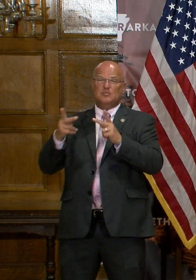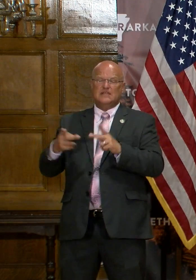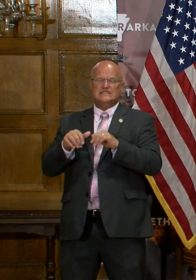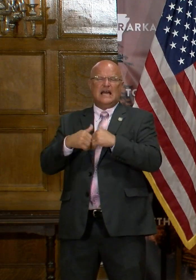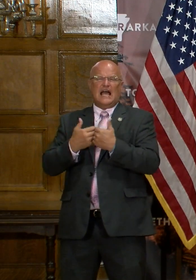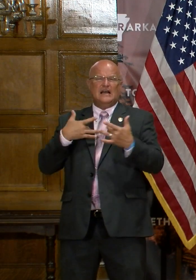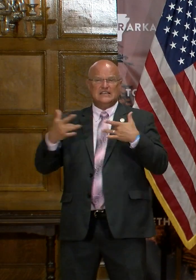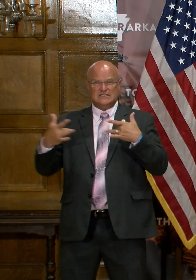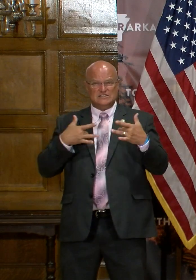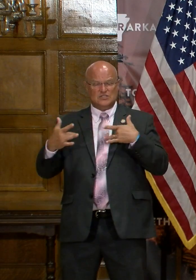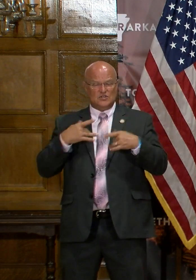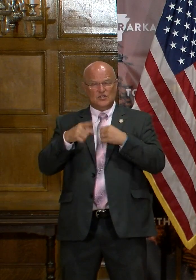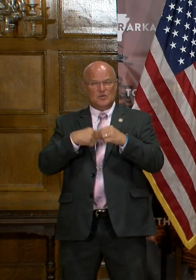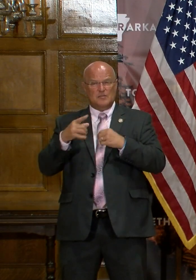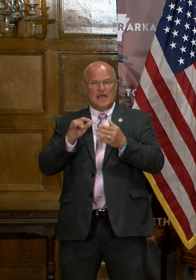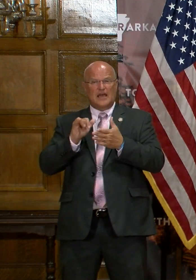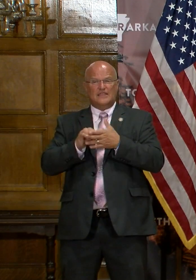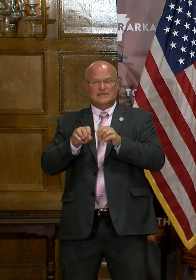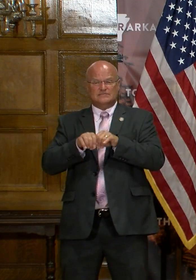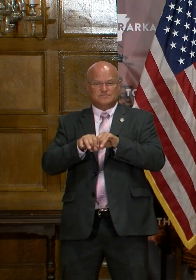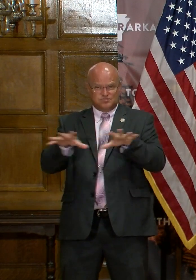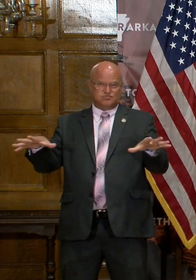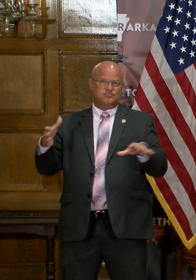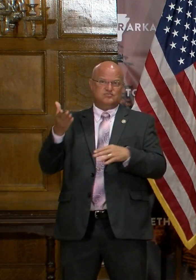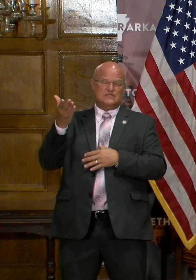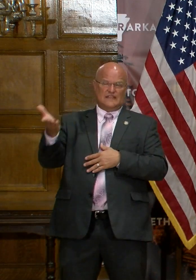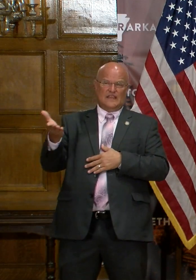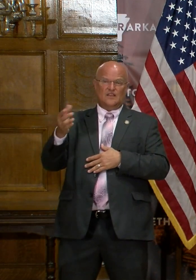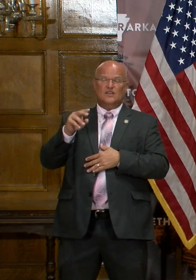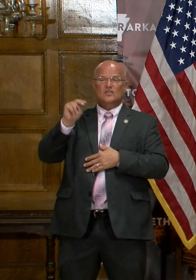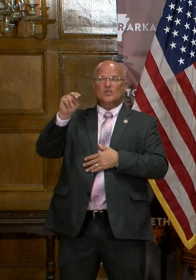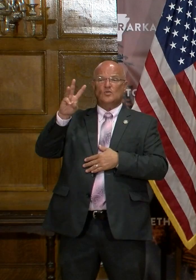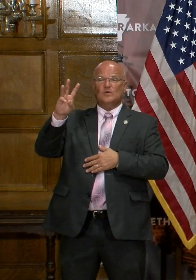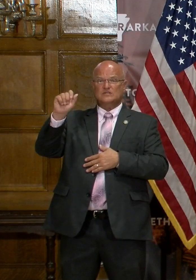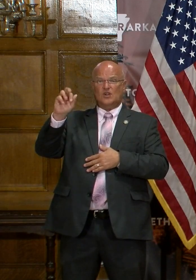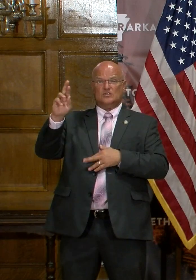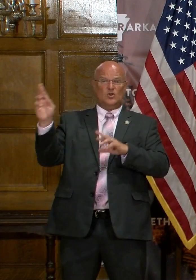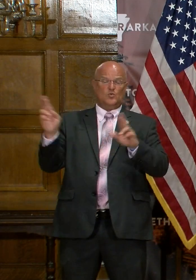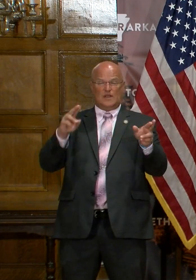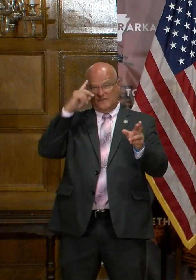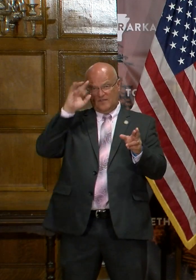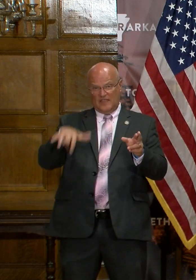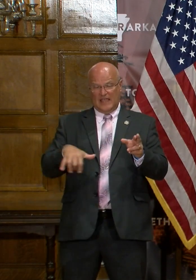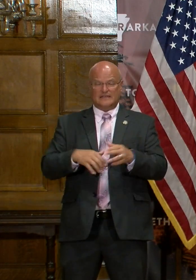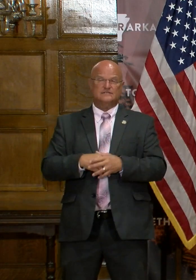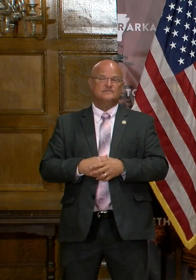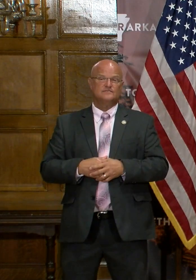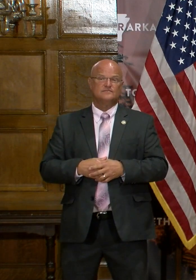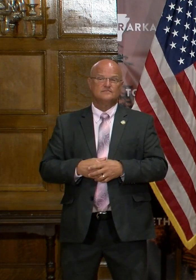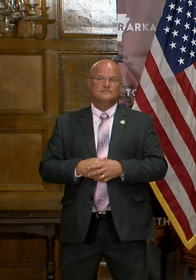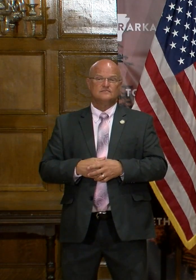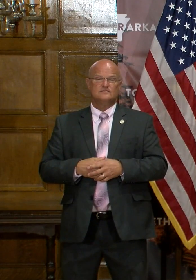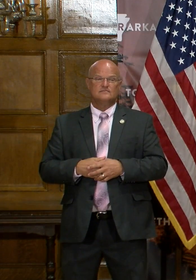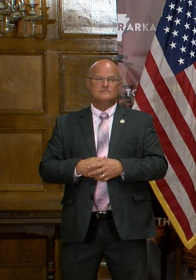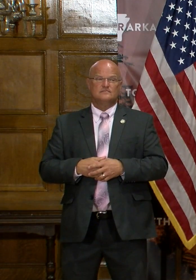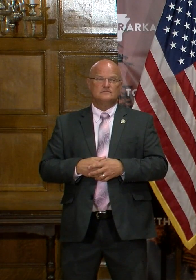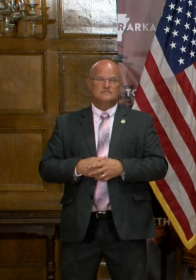How concerned are you about an outbreak out there, and is Northwest Arkansas ready for that?